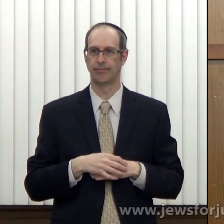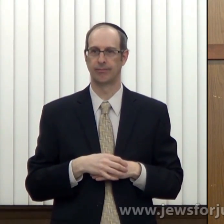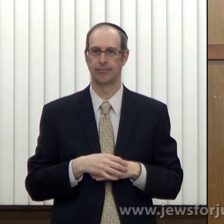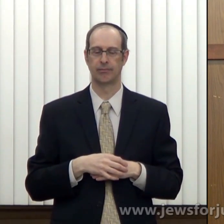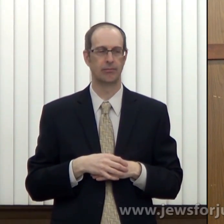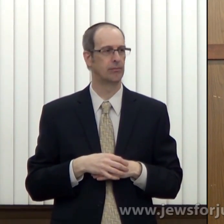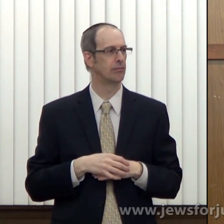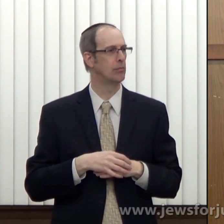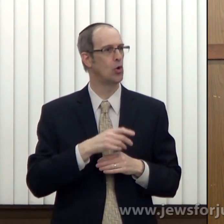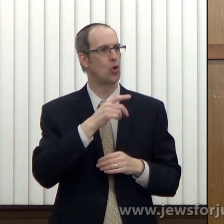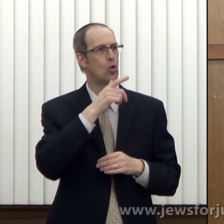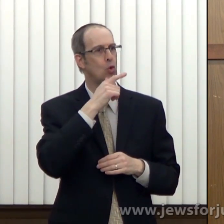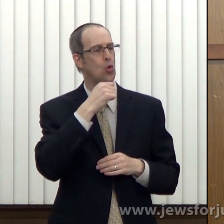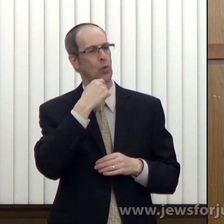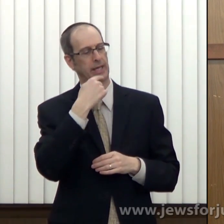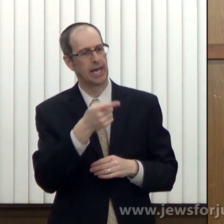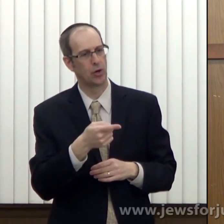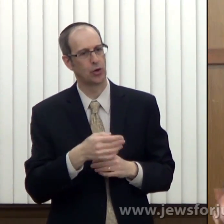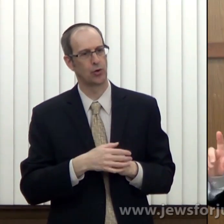Would anyone tell you,